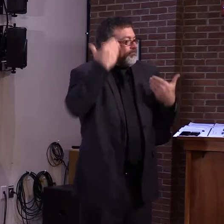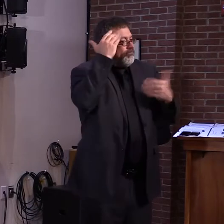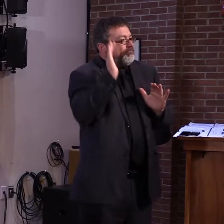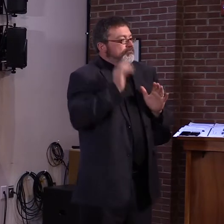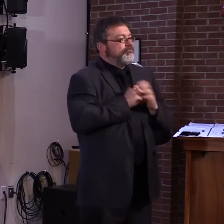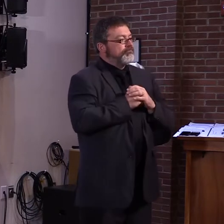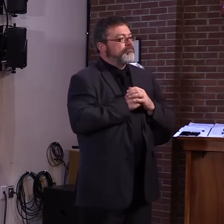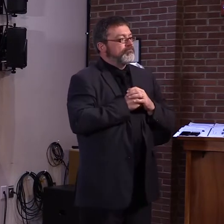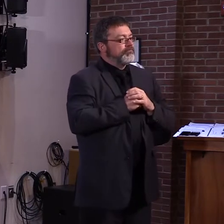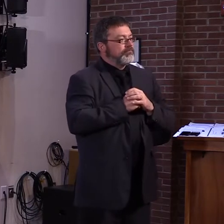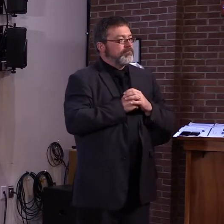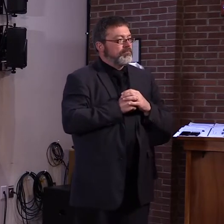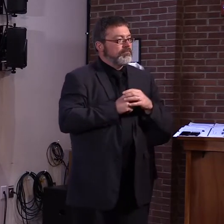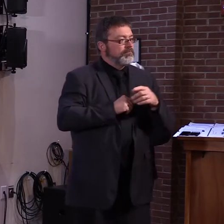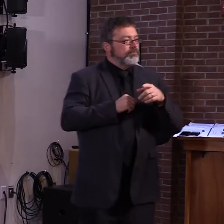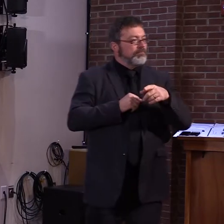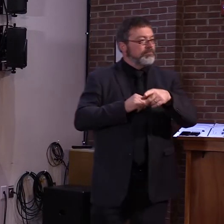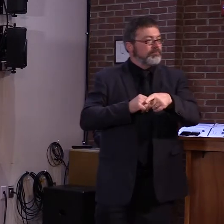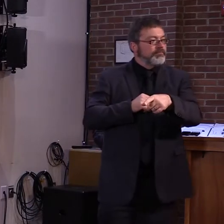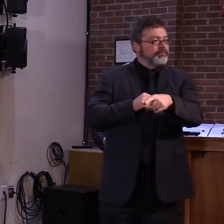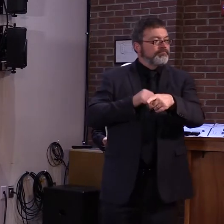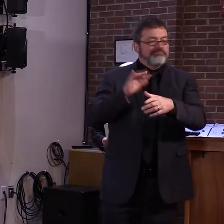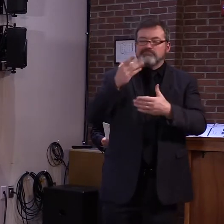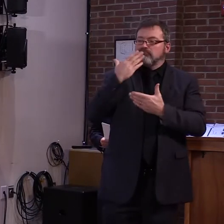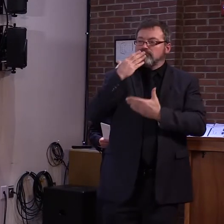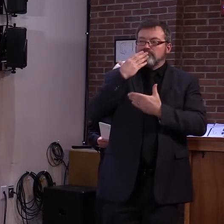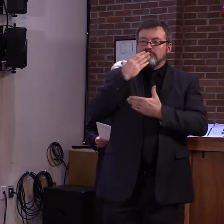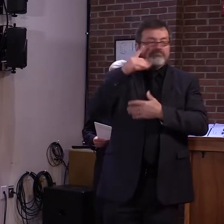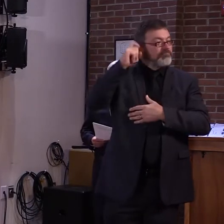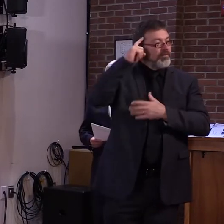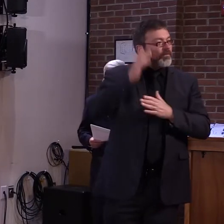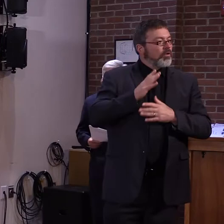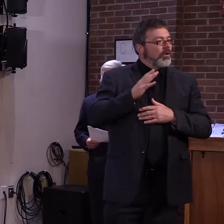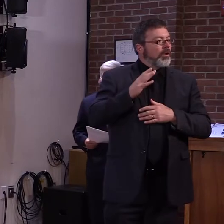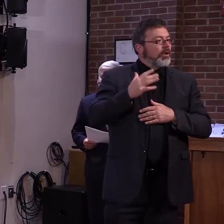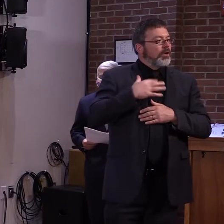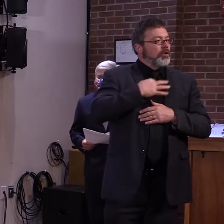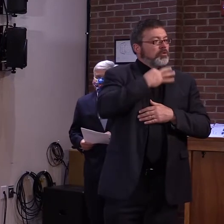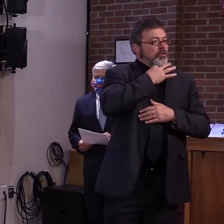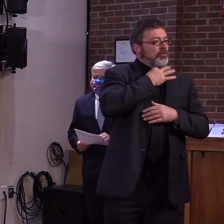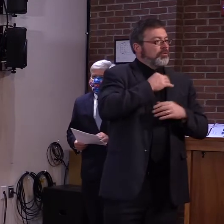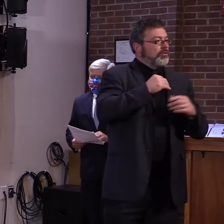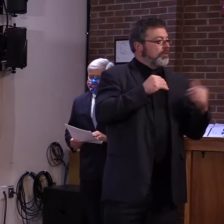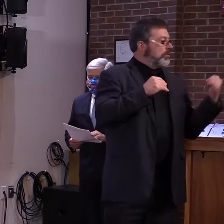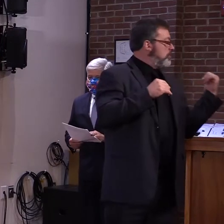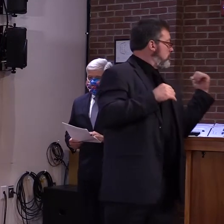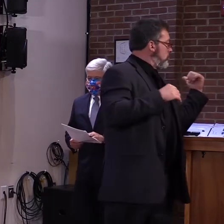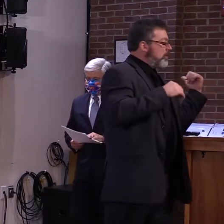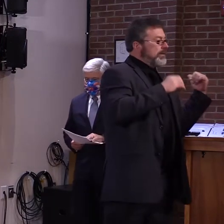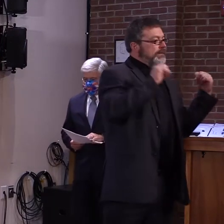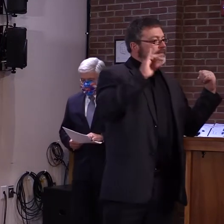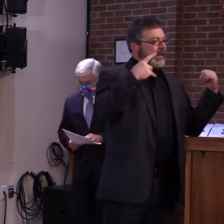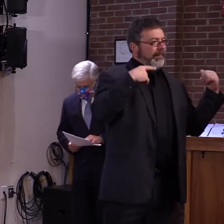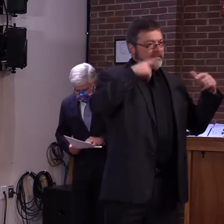Thank you, Governor. I imagine Secretary Smith is walking to the podium, so I'll take that quickly and then turn it to him.